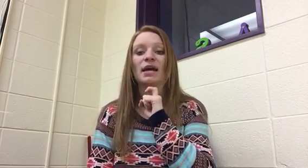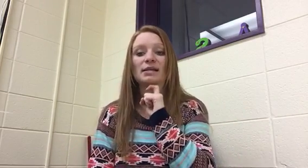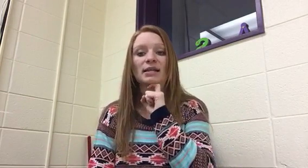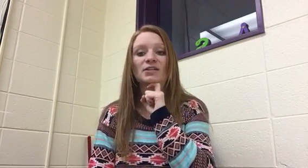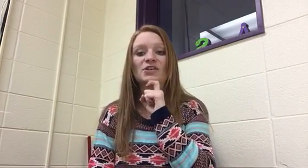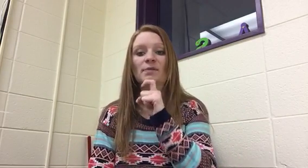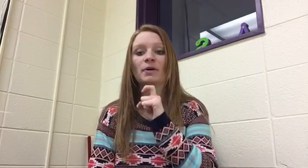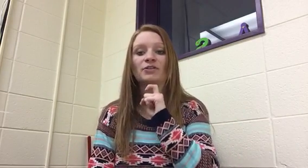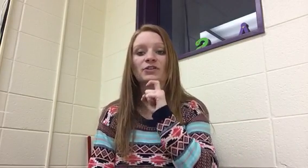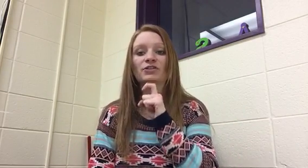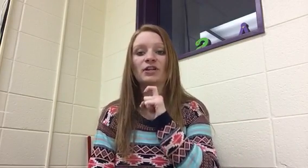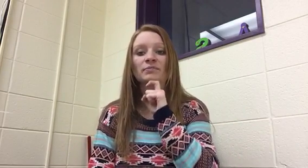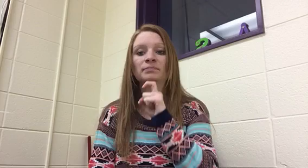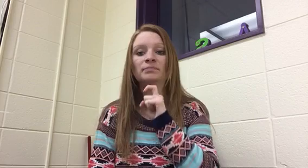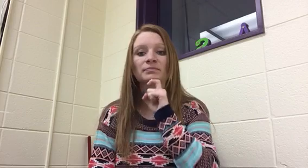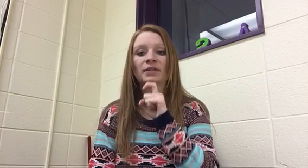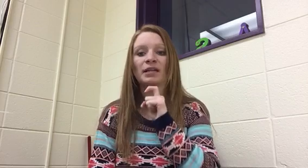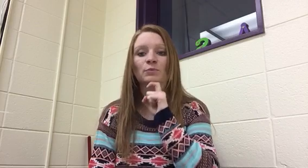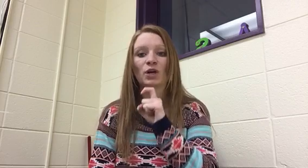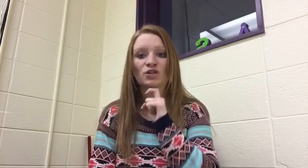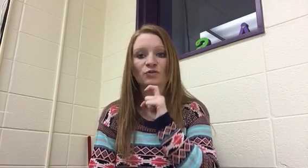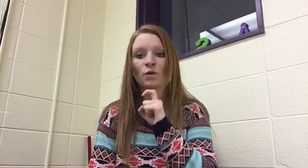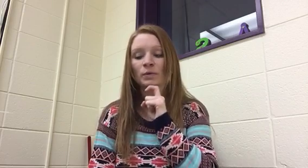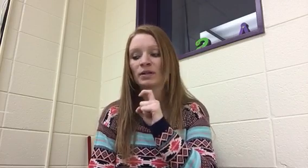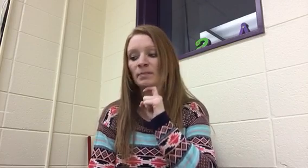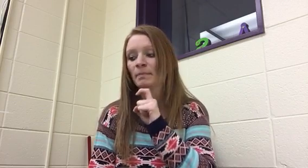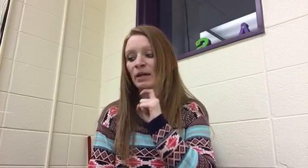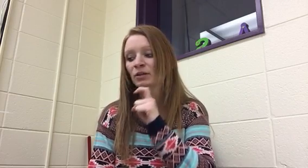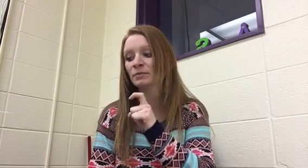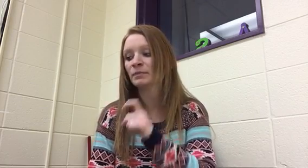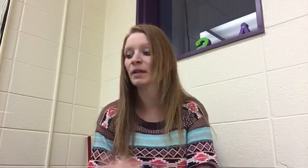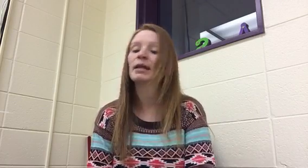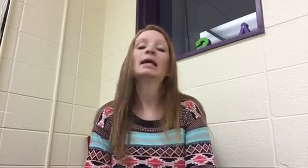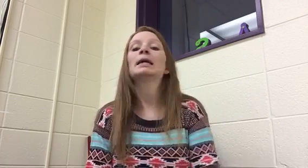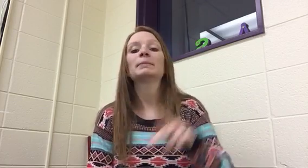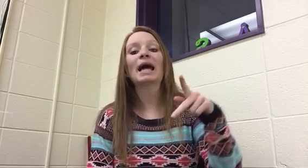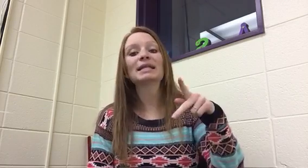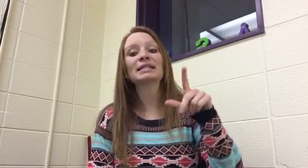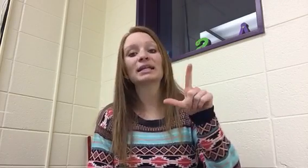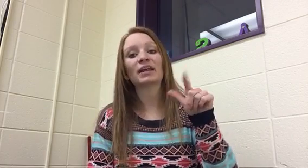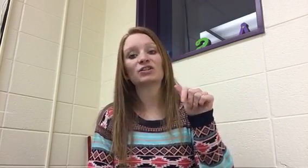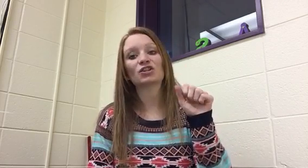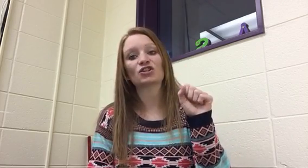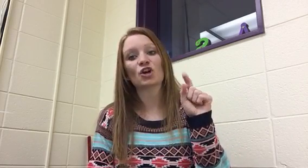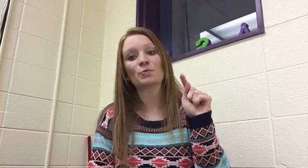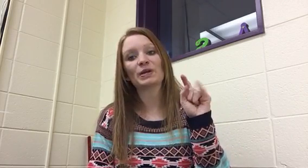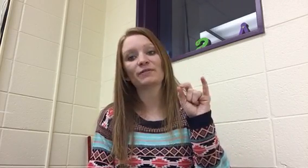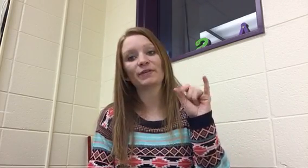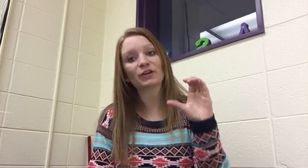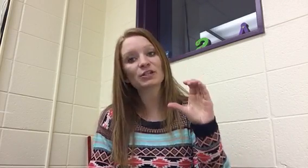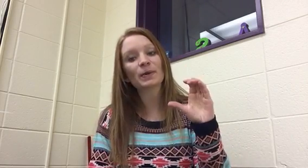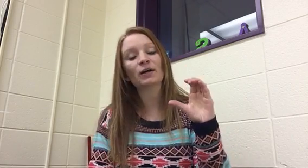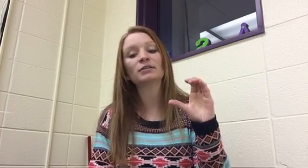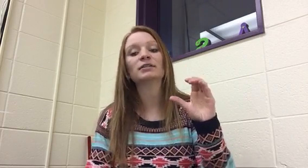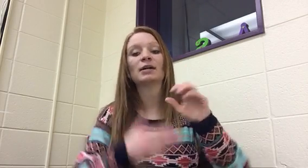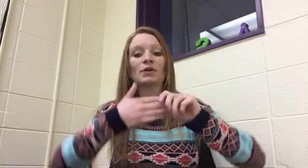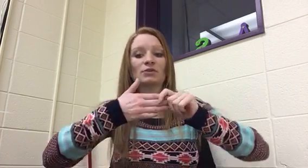X hand shape under your chin. Kind of brush it forward, metal. Plastic, they just show being fingerspelled. I've also